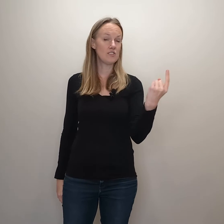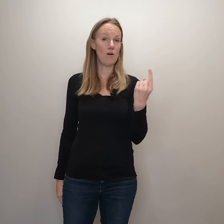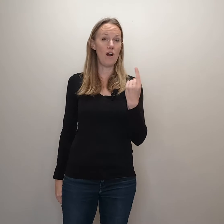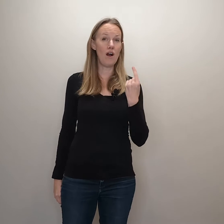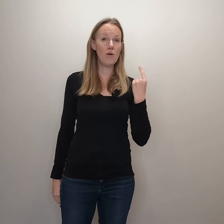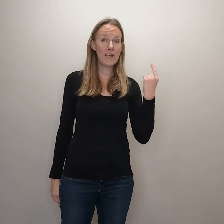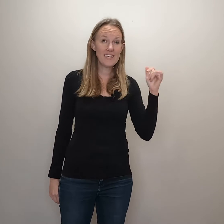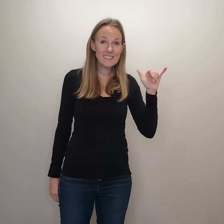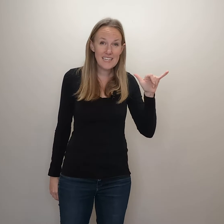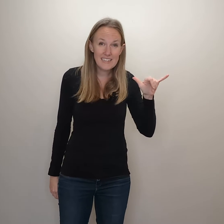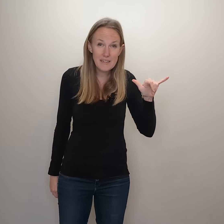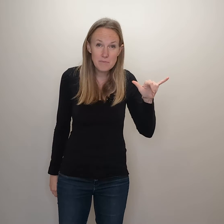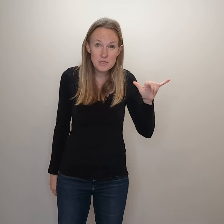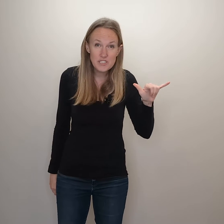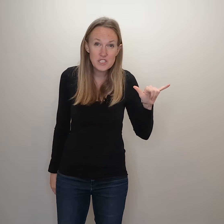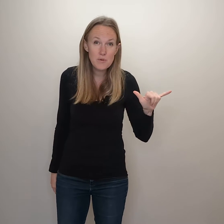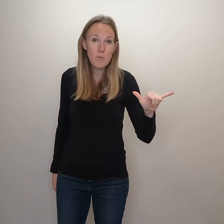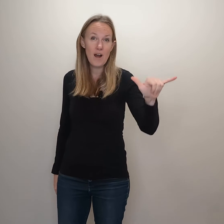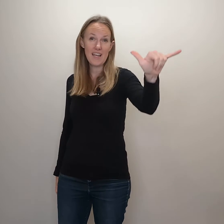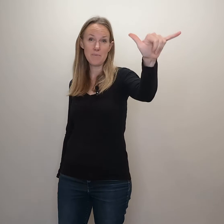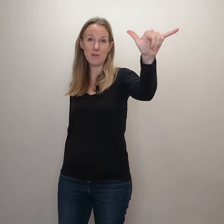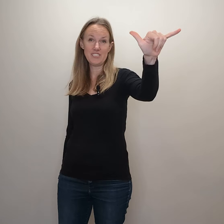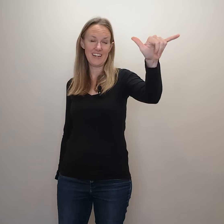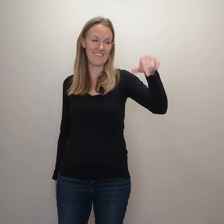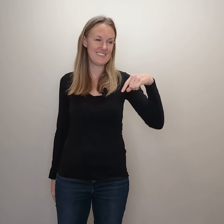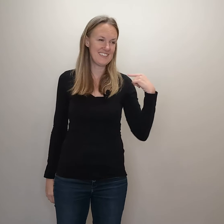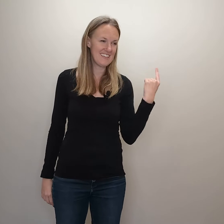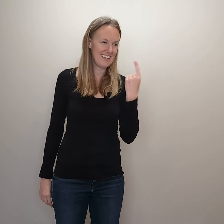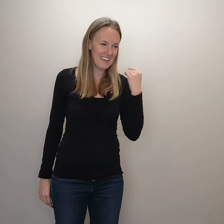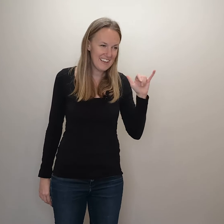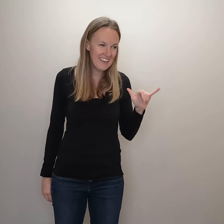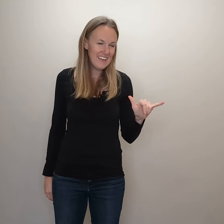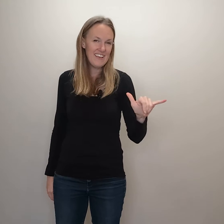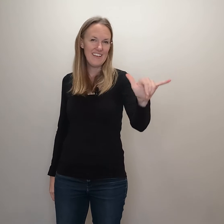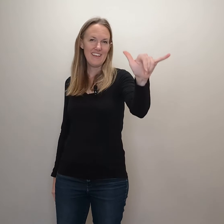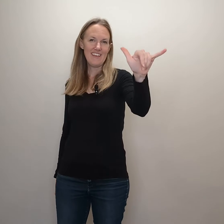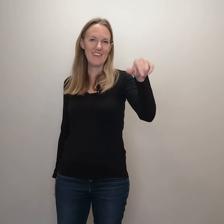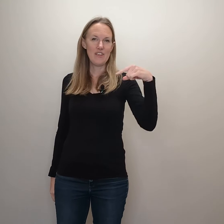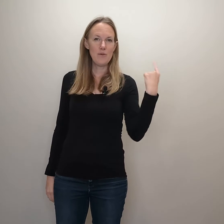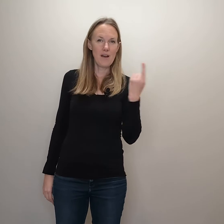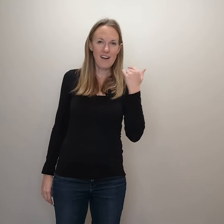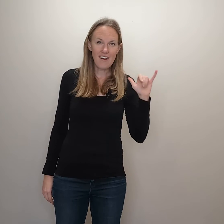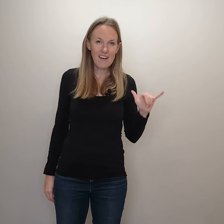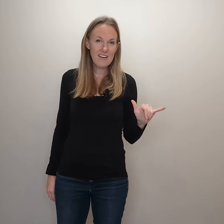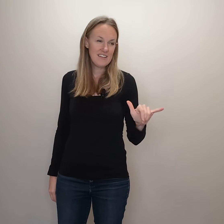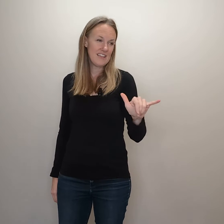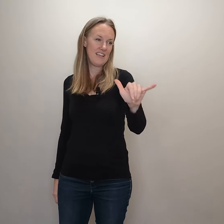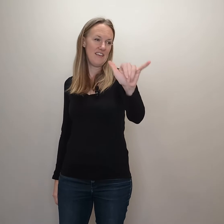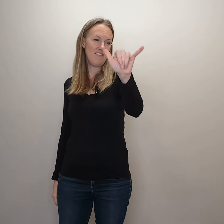So always, and then switch to a Y and push it out. Okay? You are the